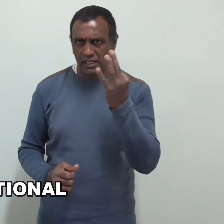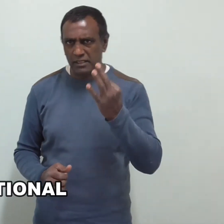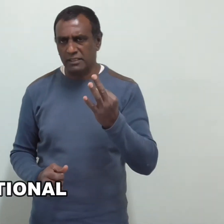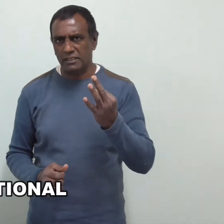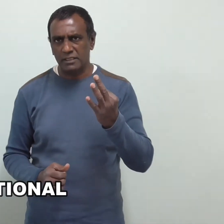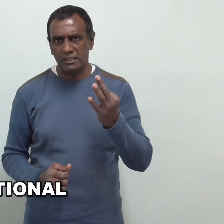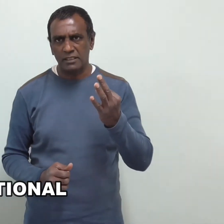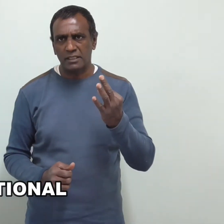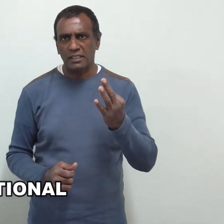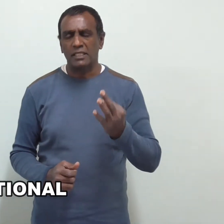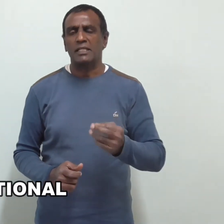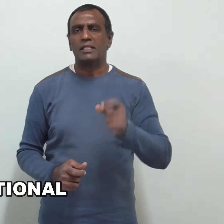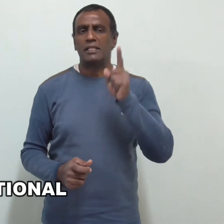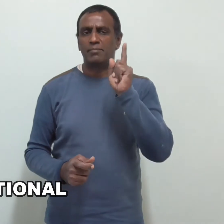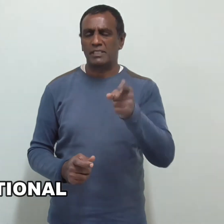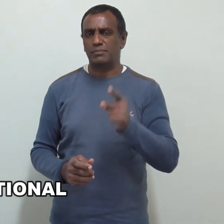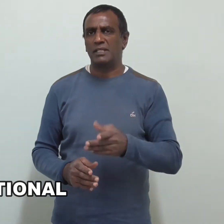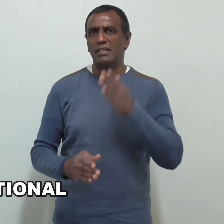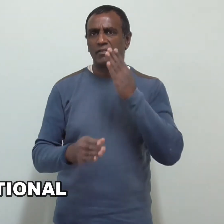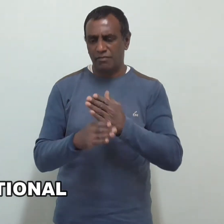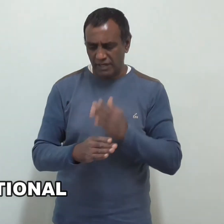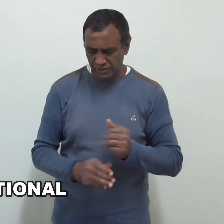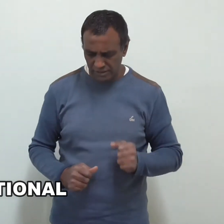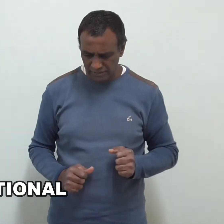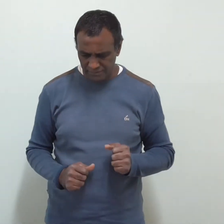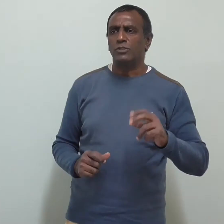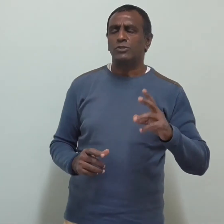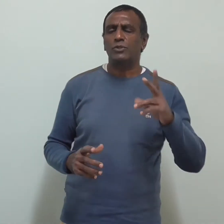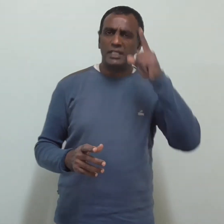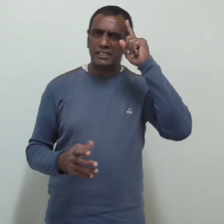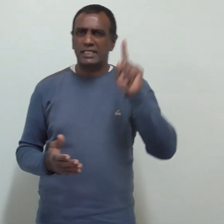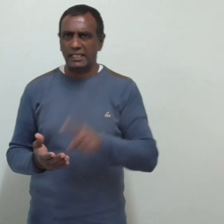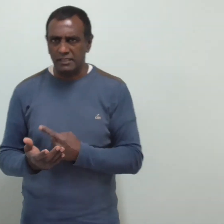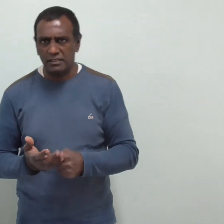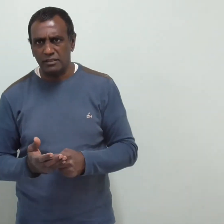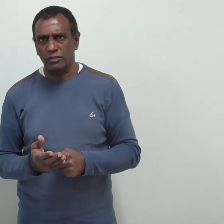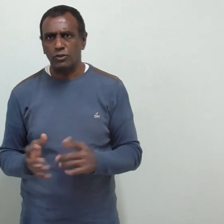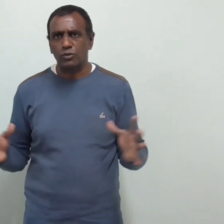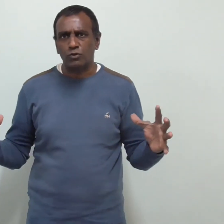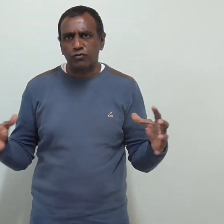third, they must be functional. So they decided to